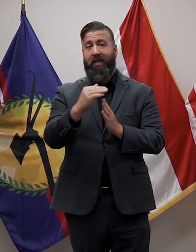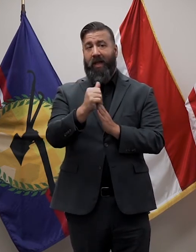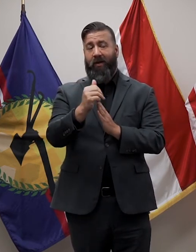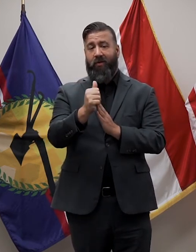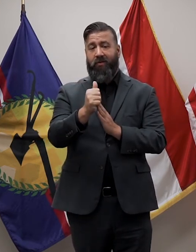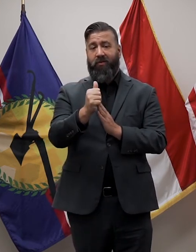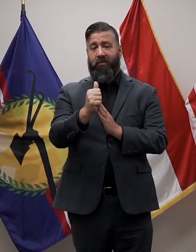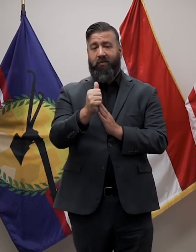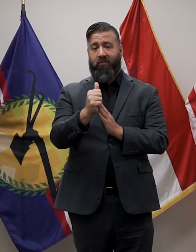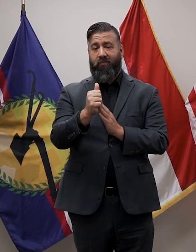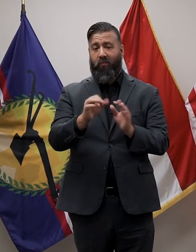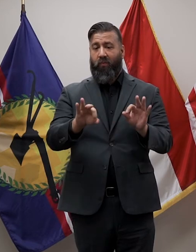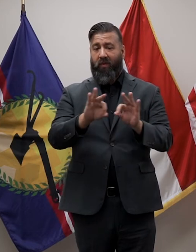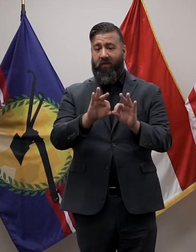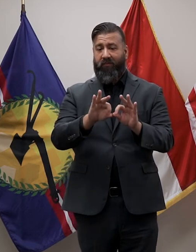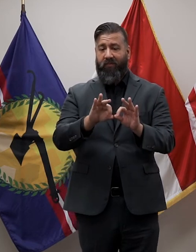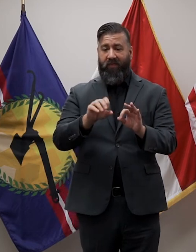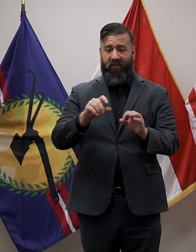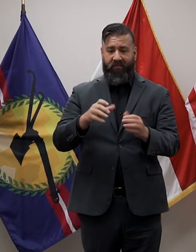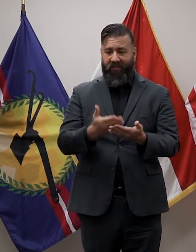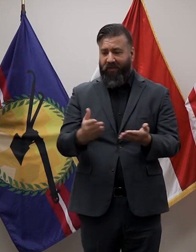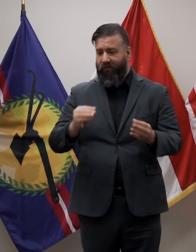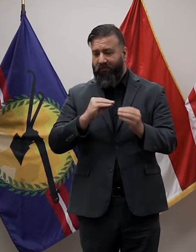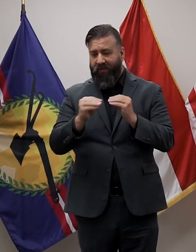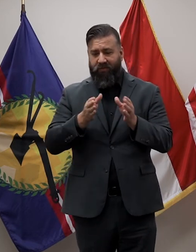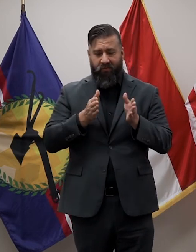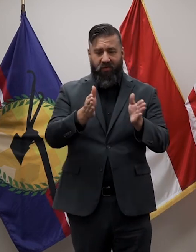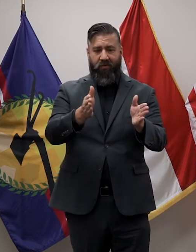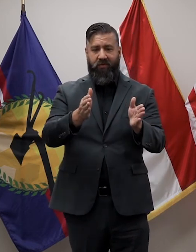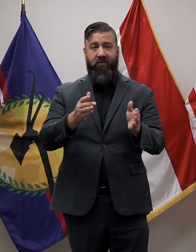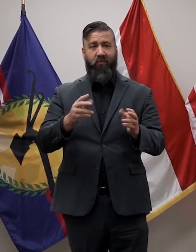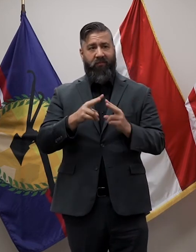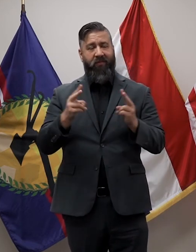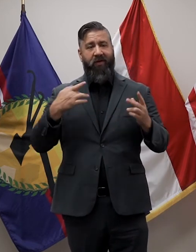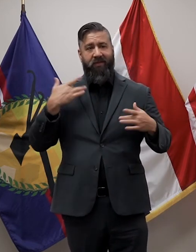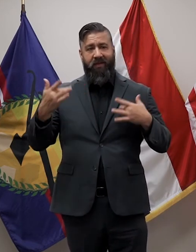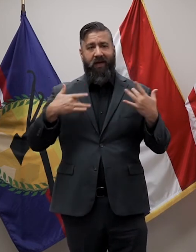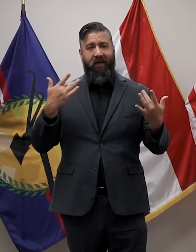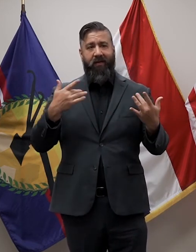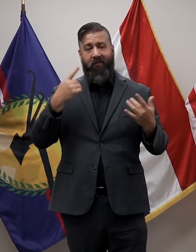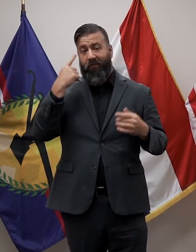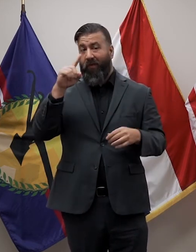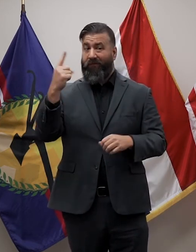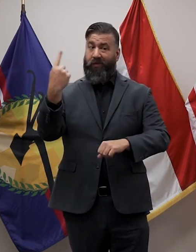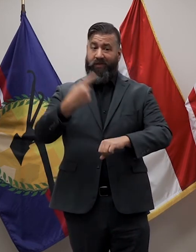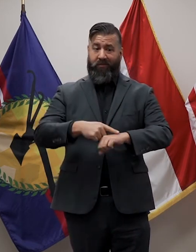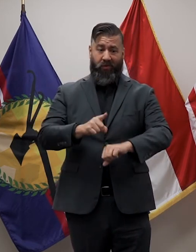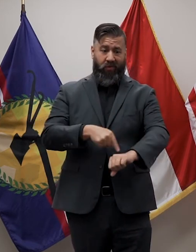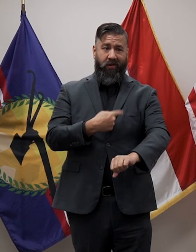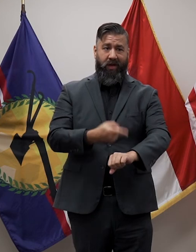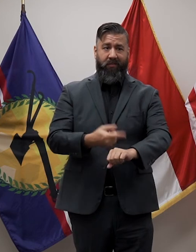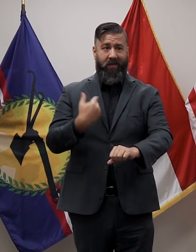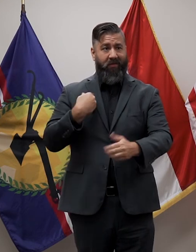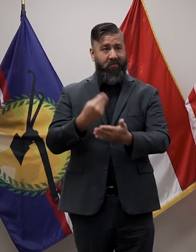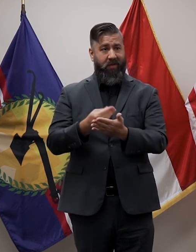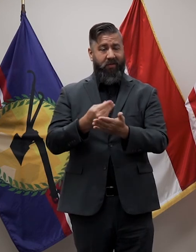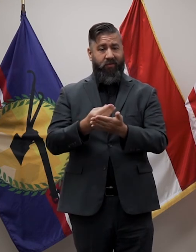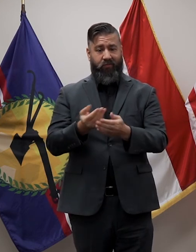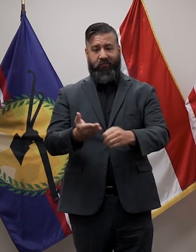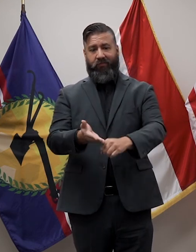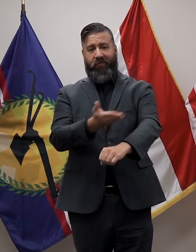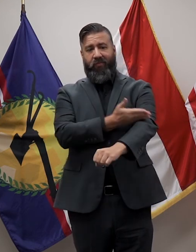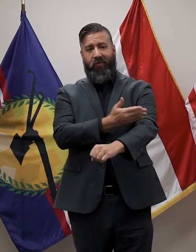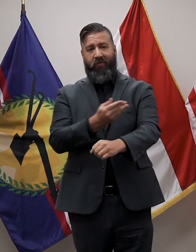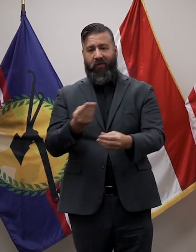of unmet needs in fixing our roads in the community, and we're very excited about, for the first time in a long time, having funds to improve